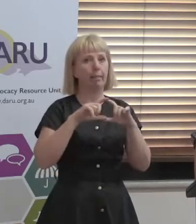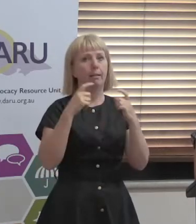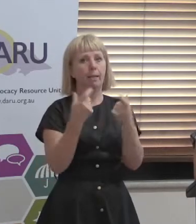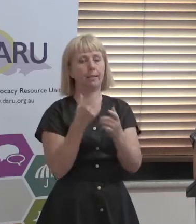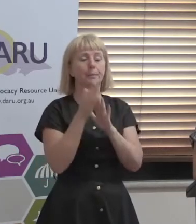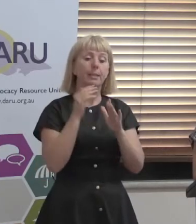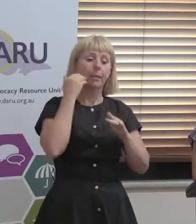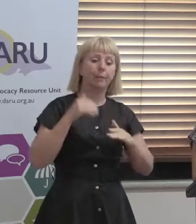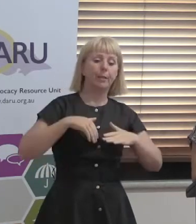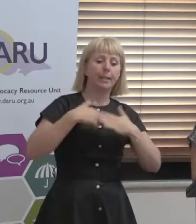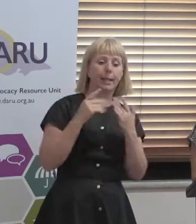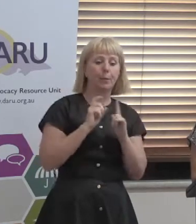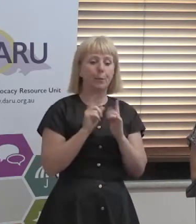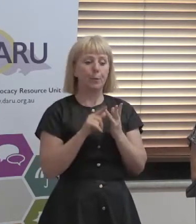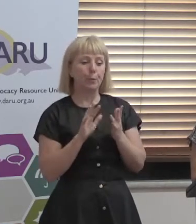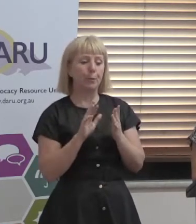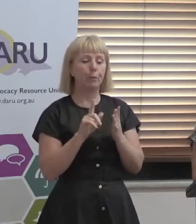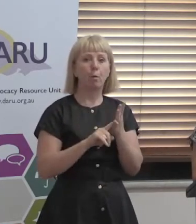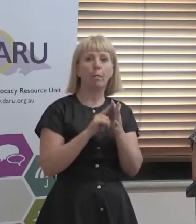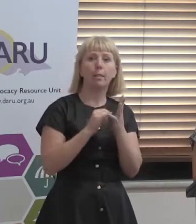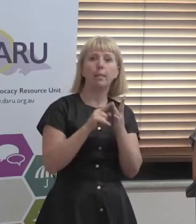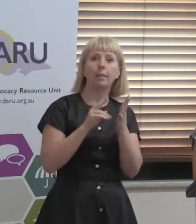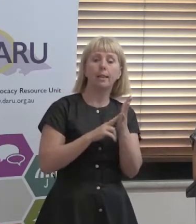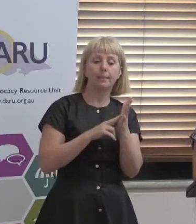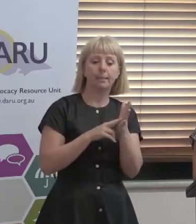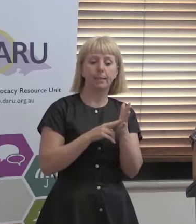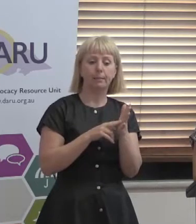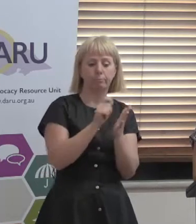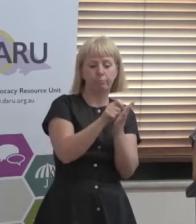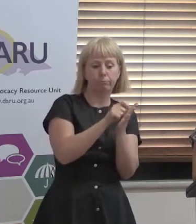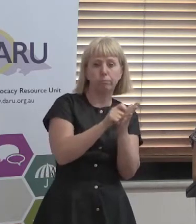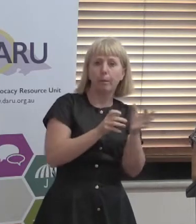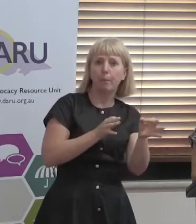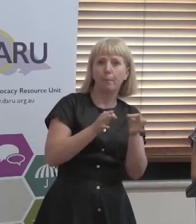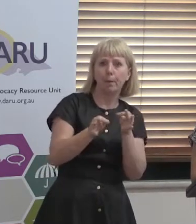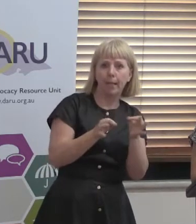day-to-day implementation, talking about lesson planning, how to